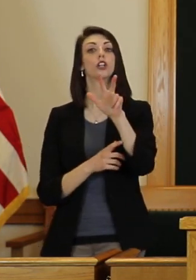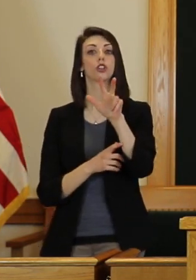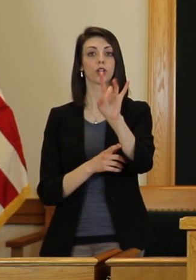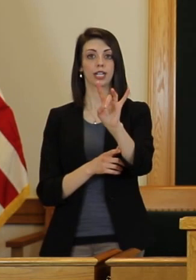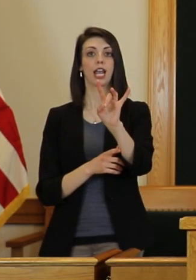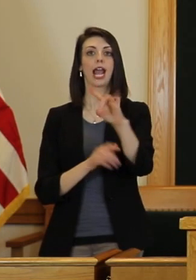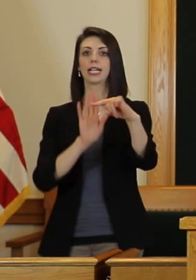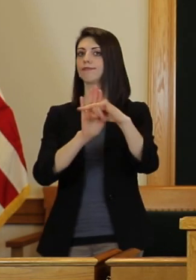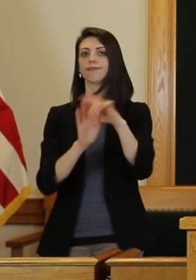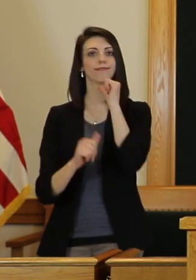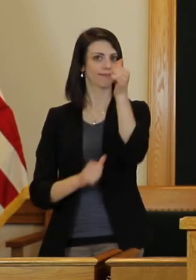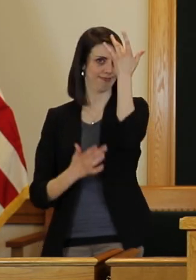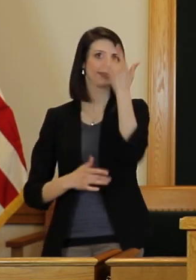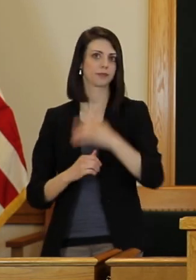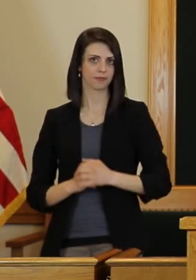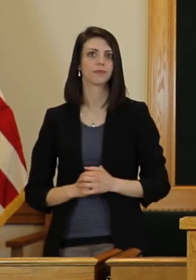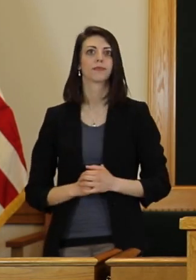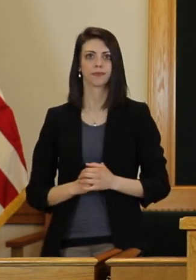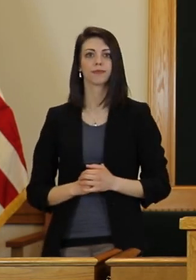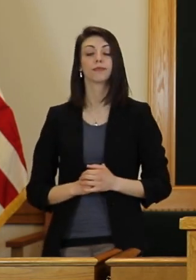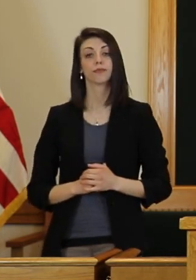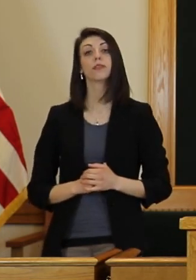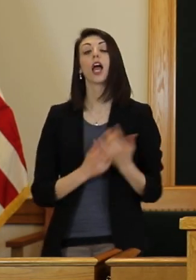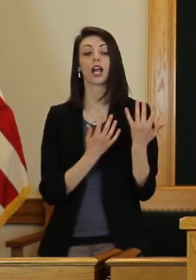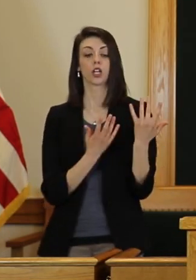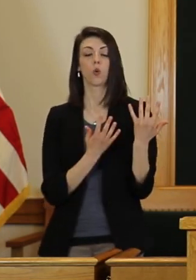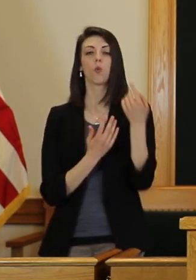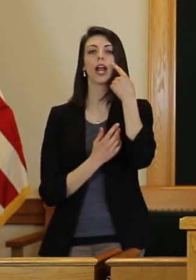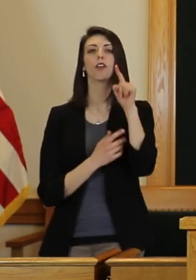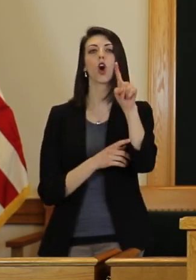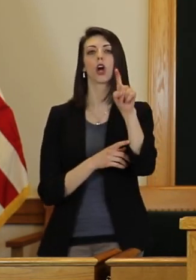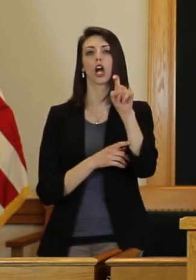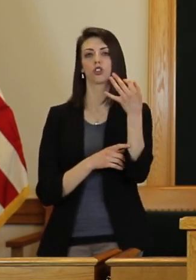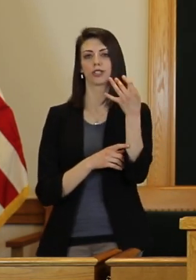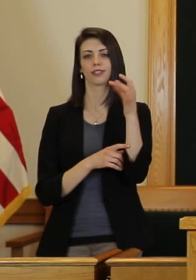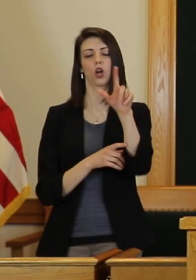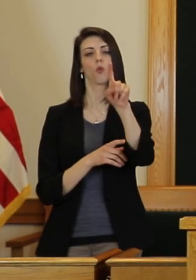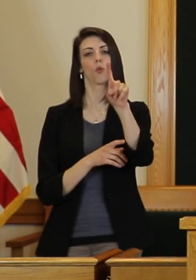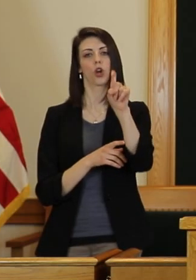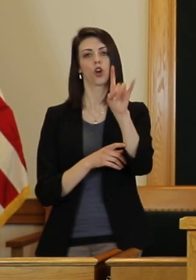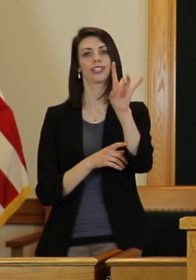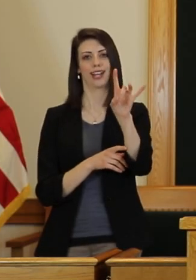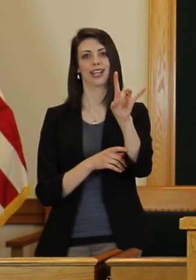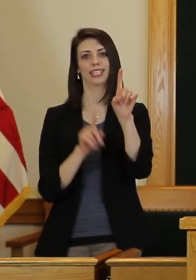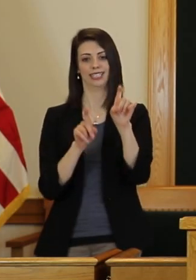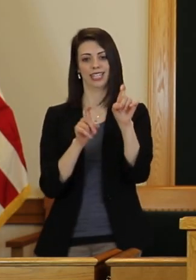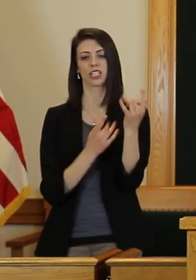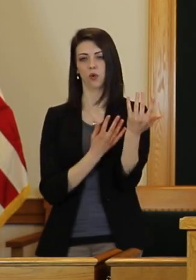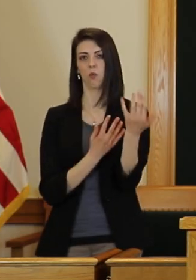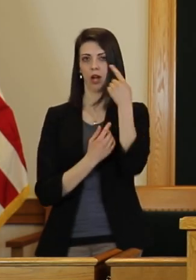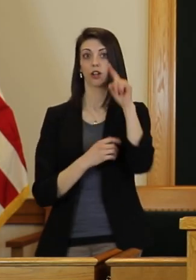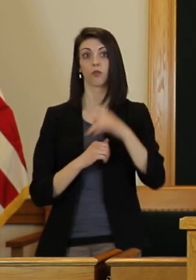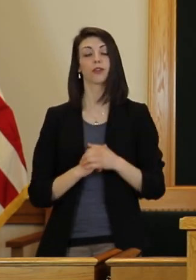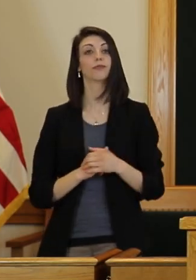338 negative test results returned, and we're waiting for 108 test results to come back in. We're happy